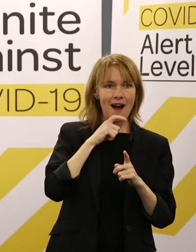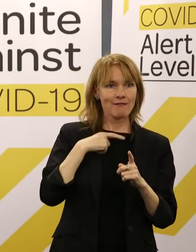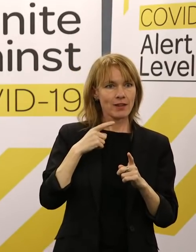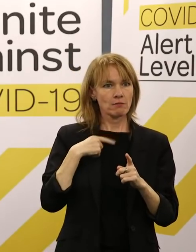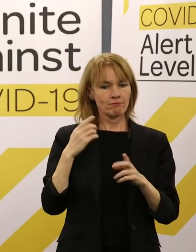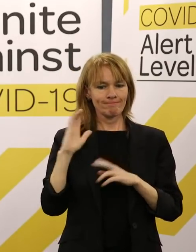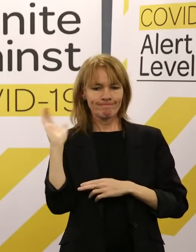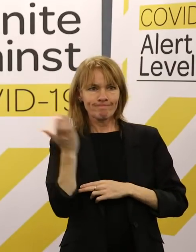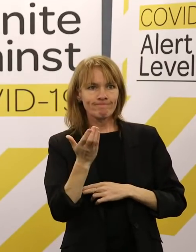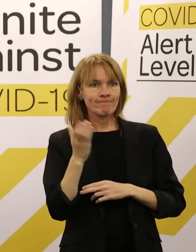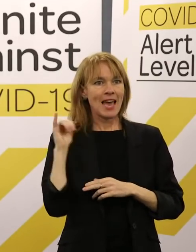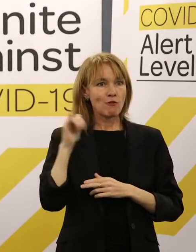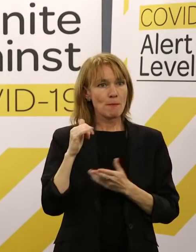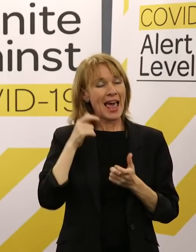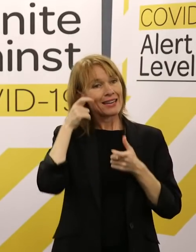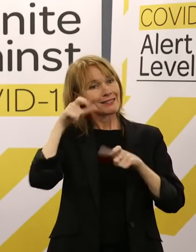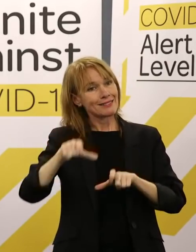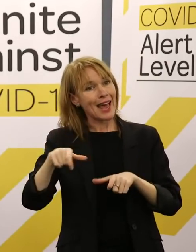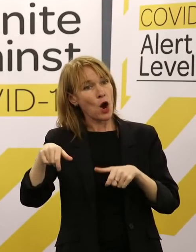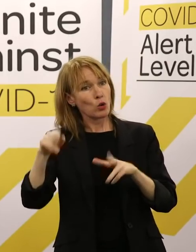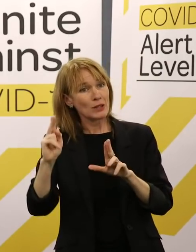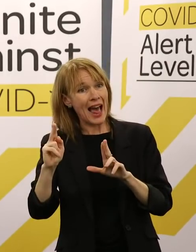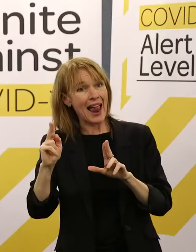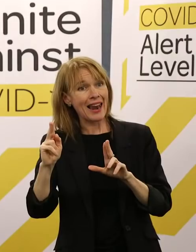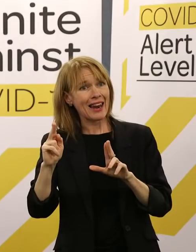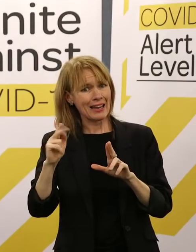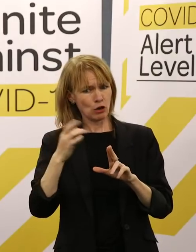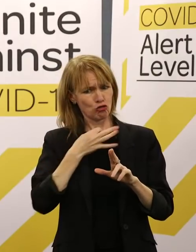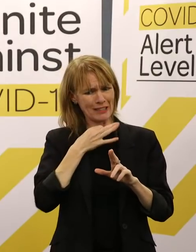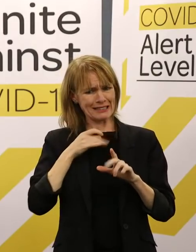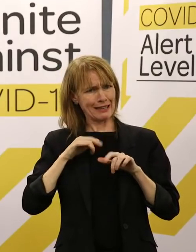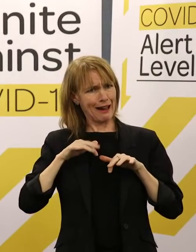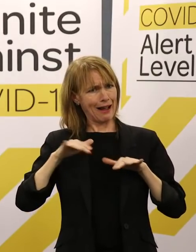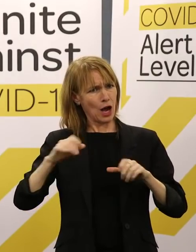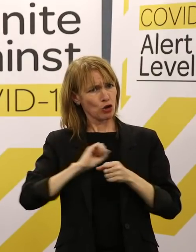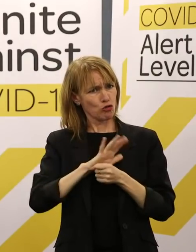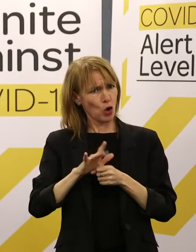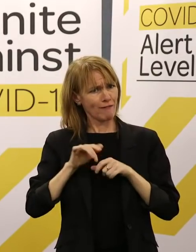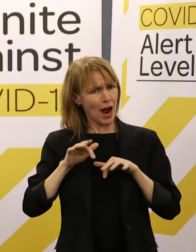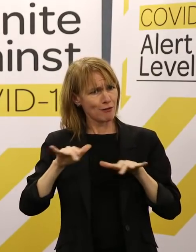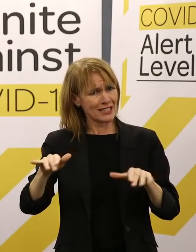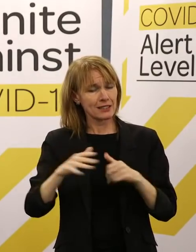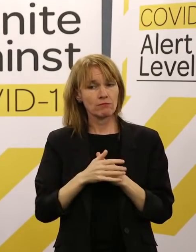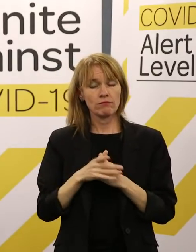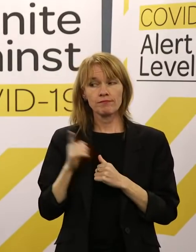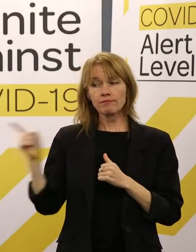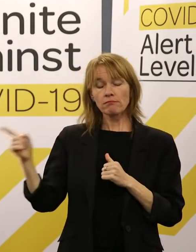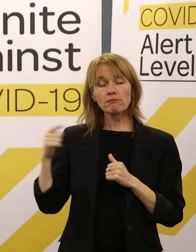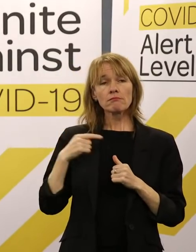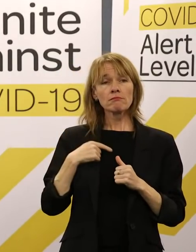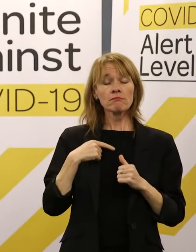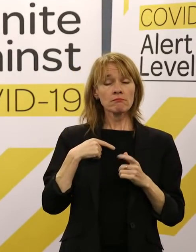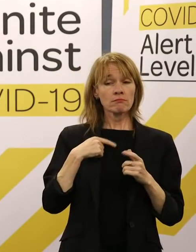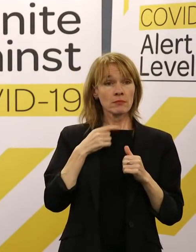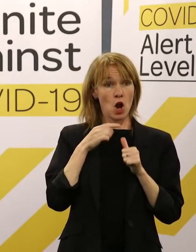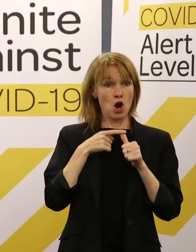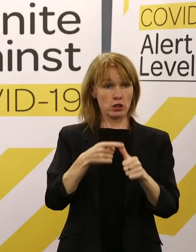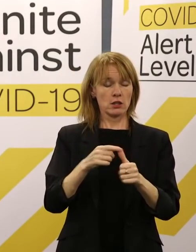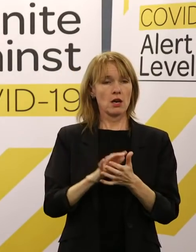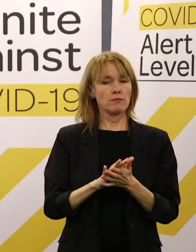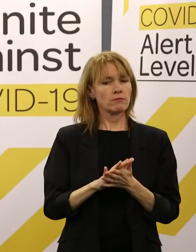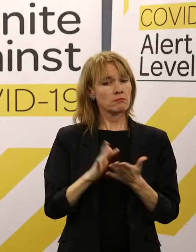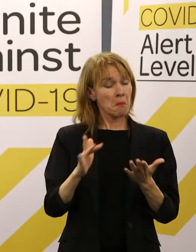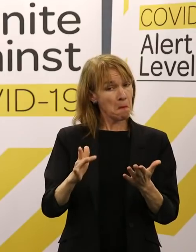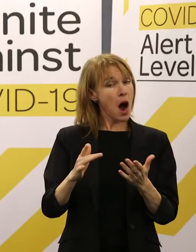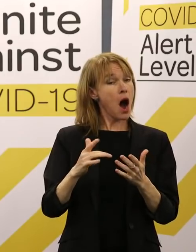stay? Are you confident in that process? I am confident in the process. However, we are also working, and I've been talking with Air